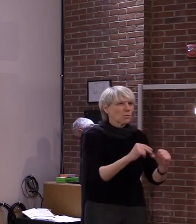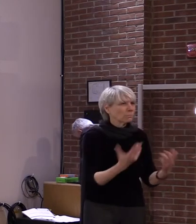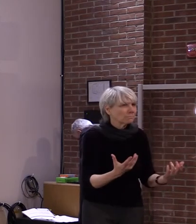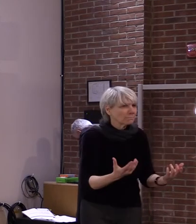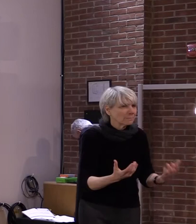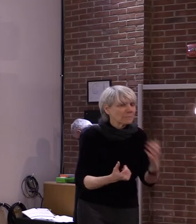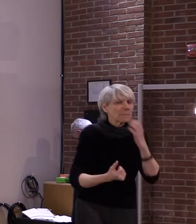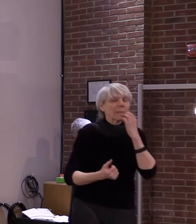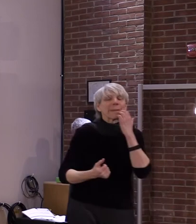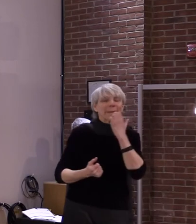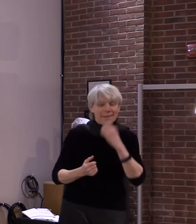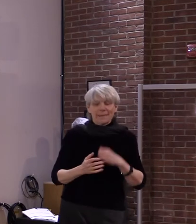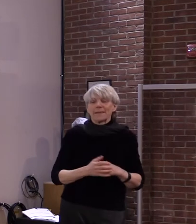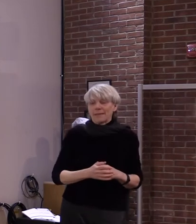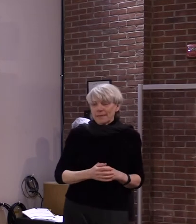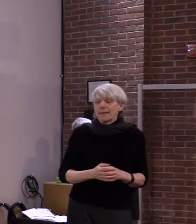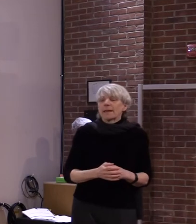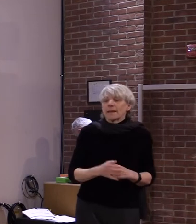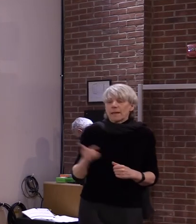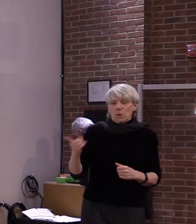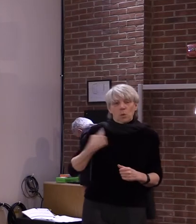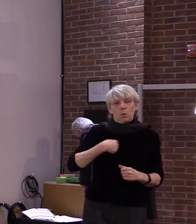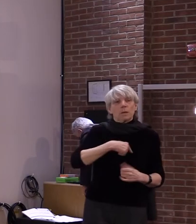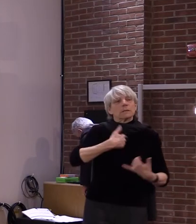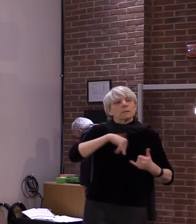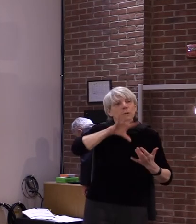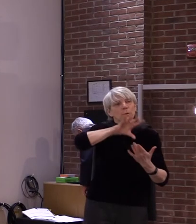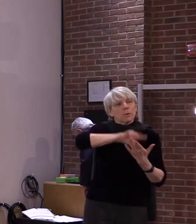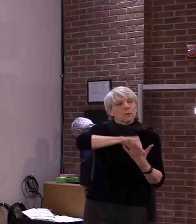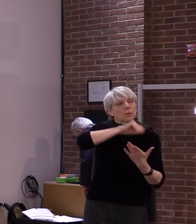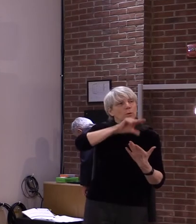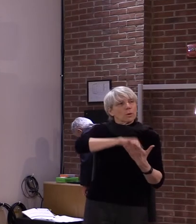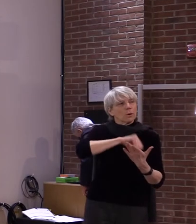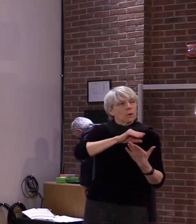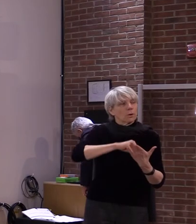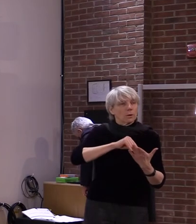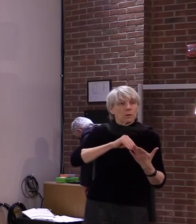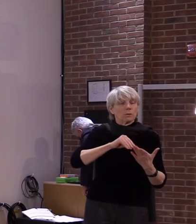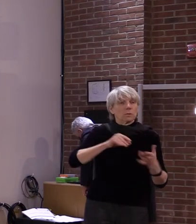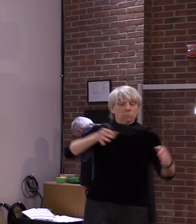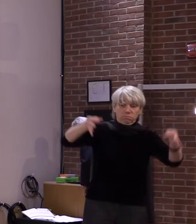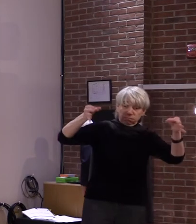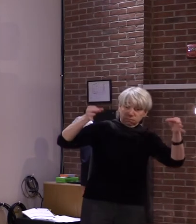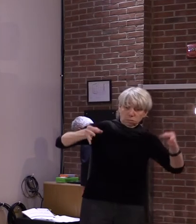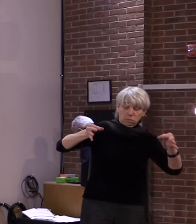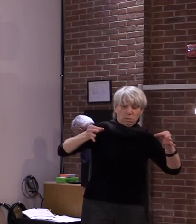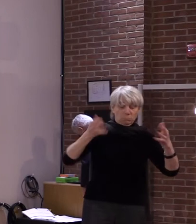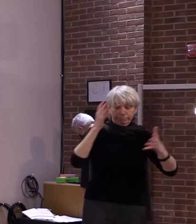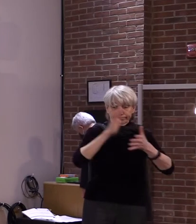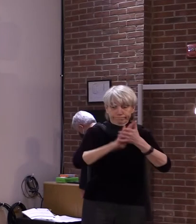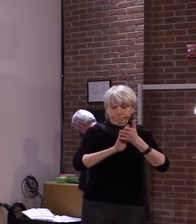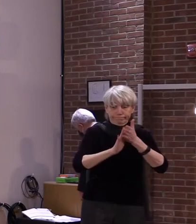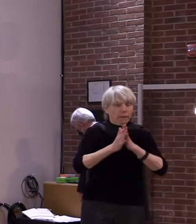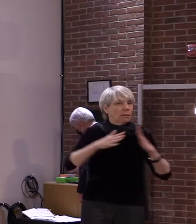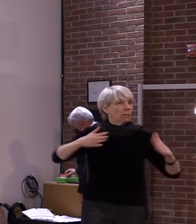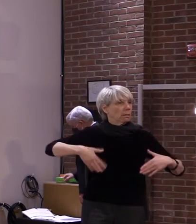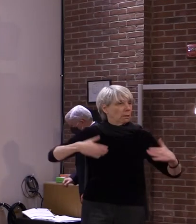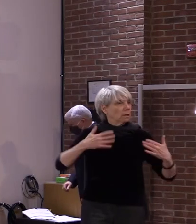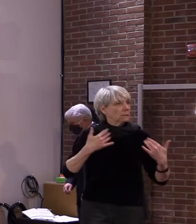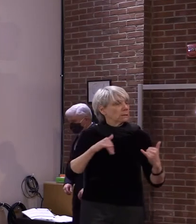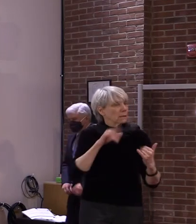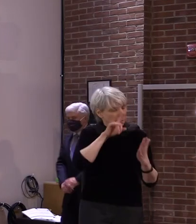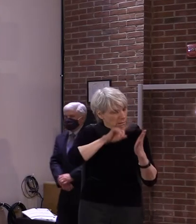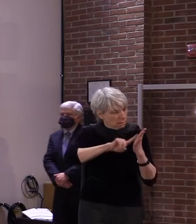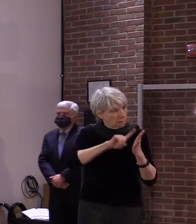yeah so this is evolving information so take nothing that i say as certain because